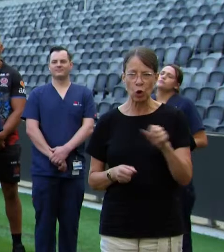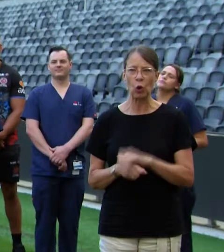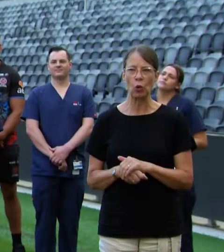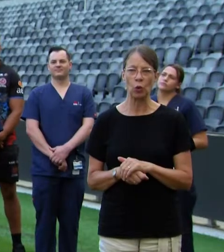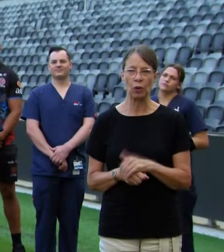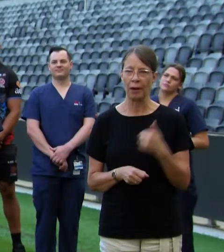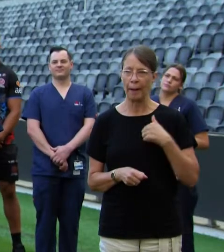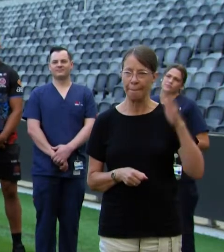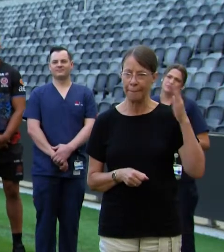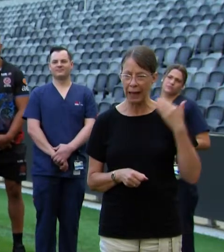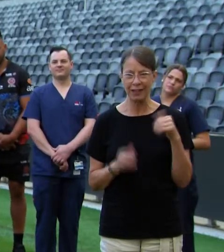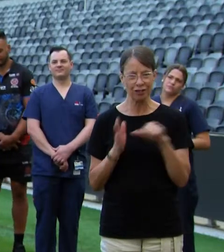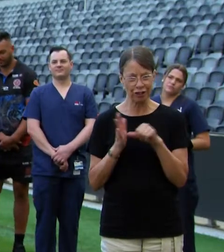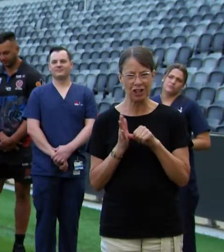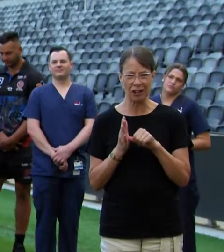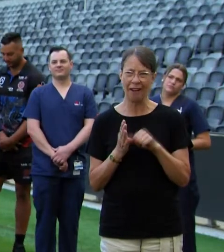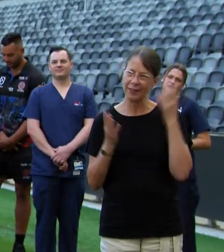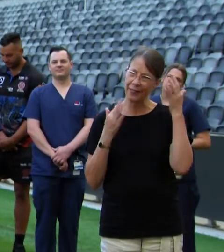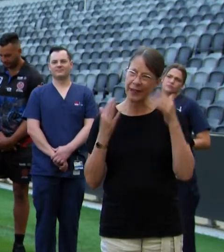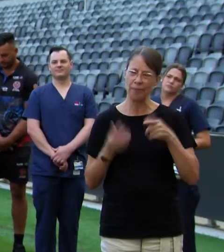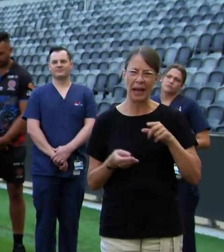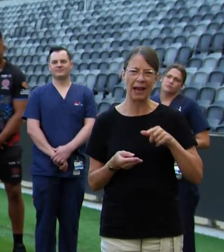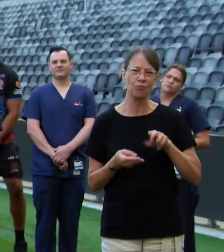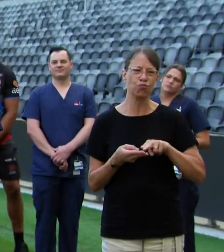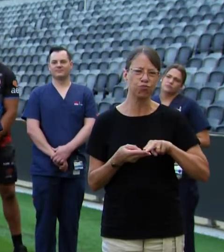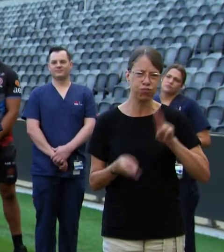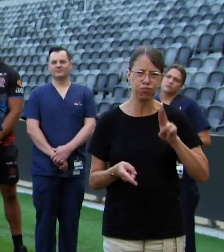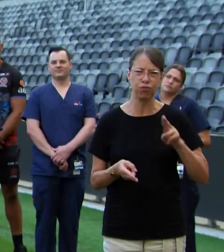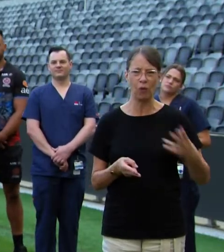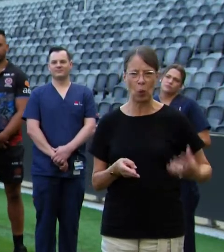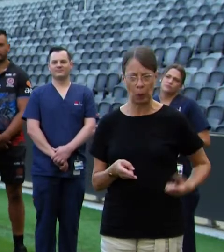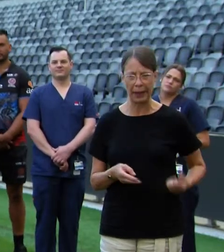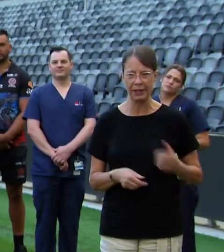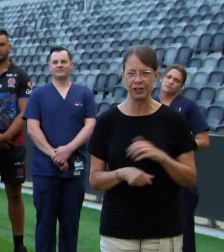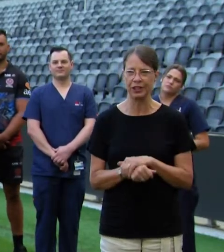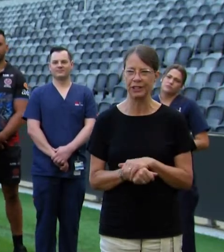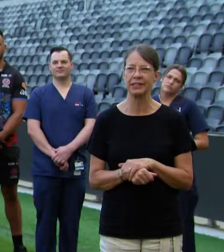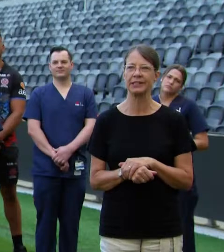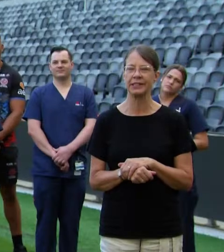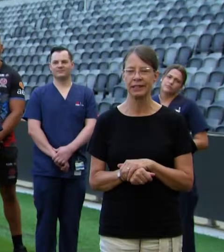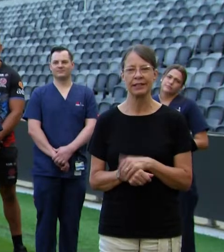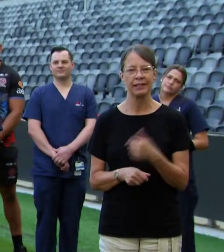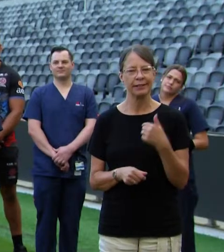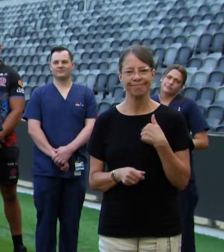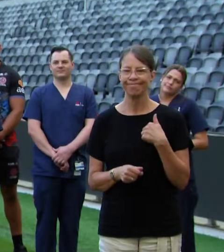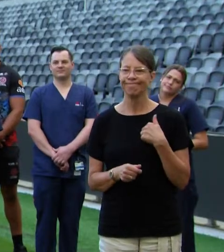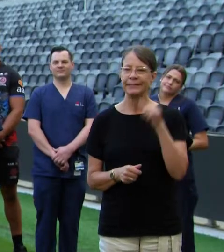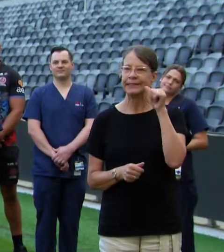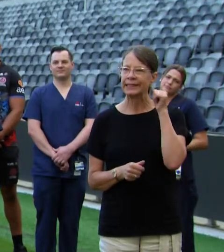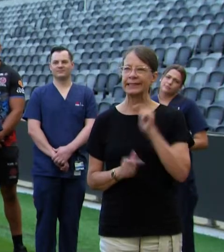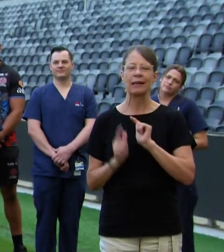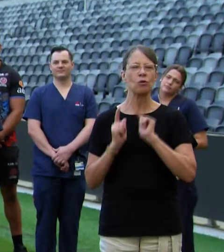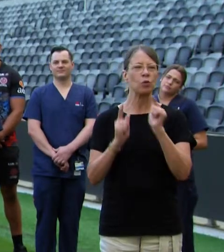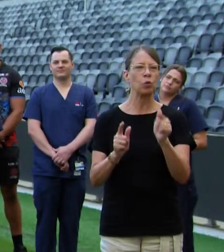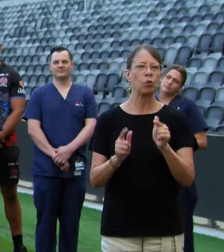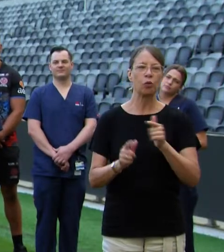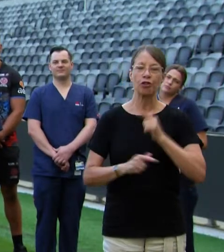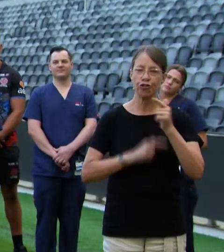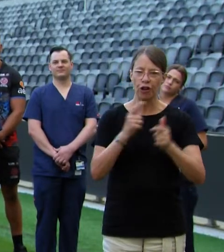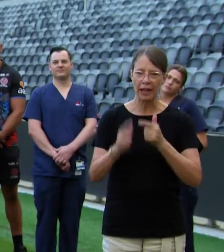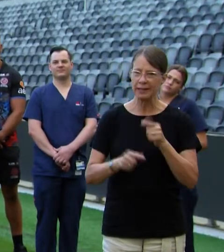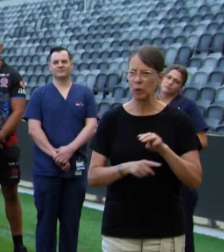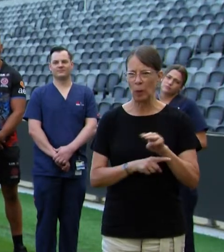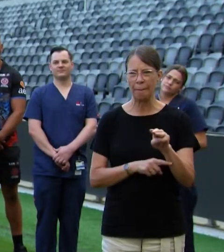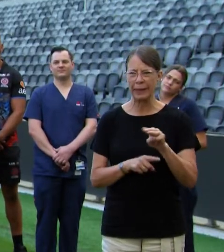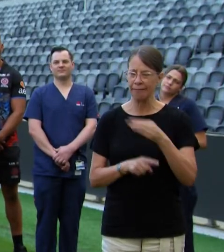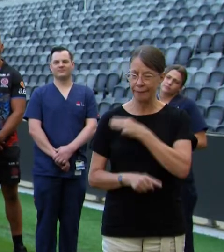former role as Treasurer over the last 2 years. I was out with the Transport Minister yesterday. There's been issues in that space.